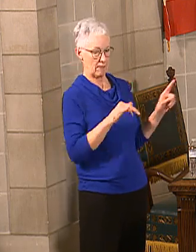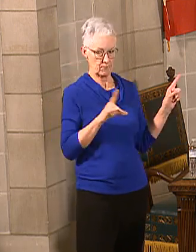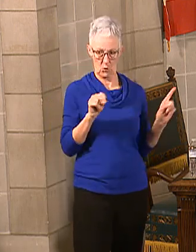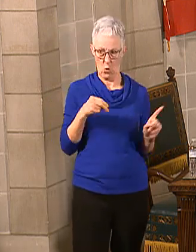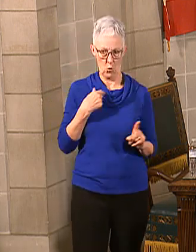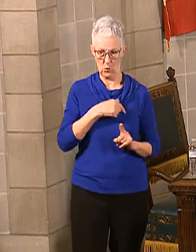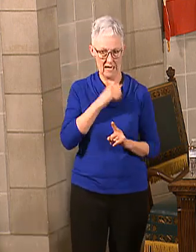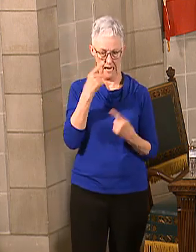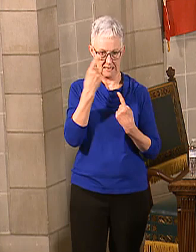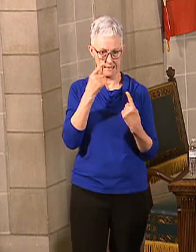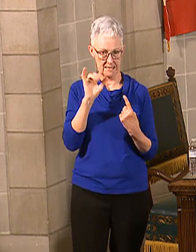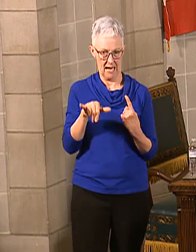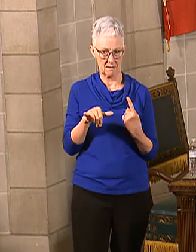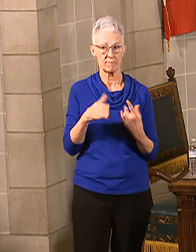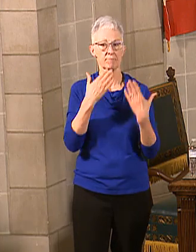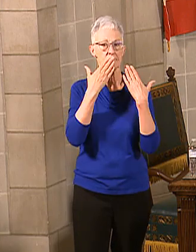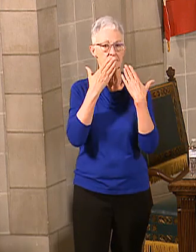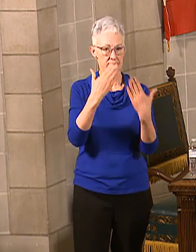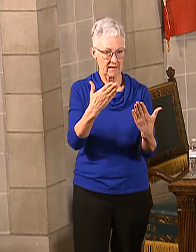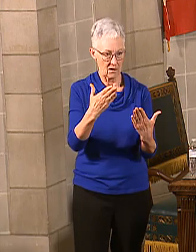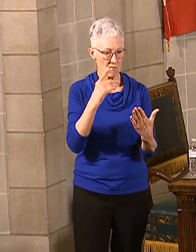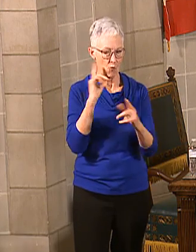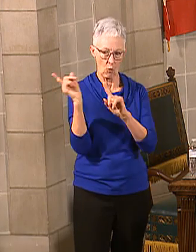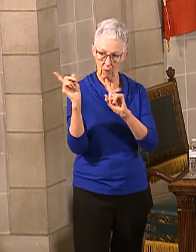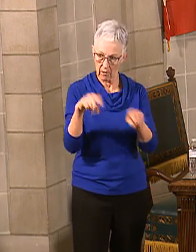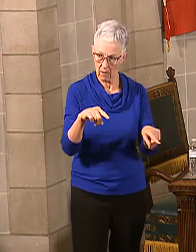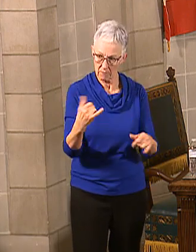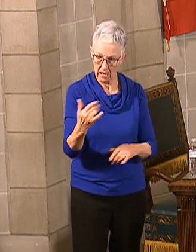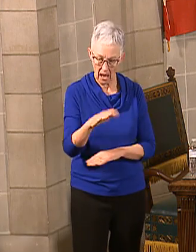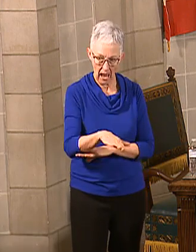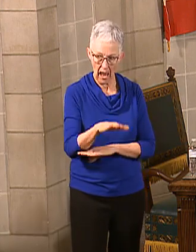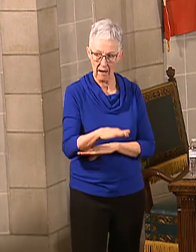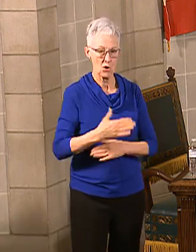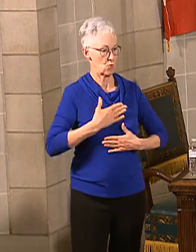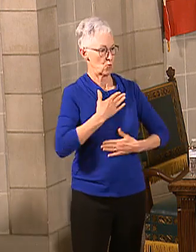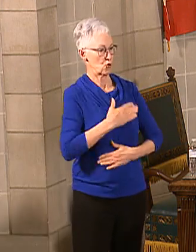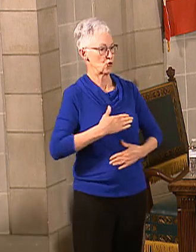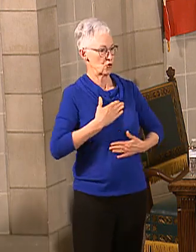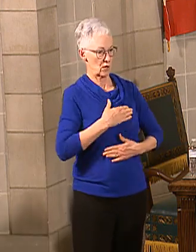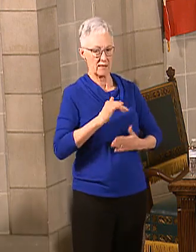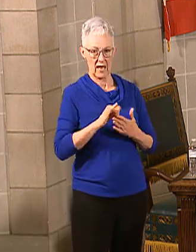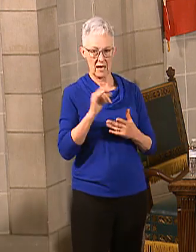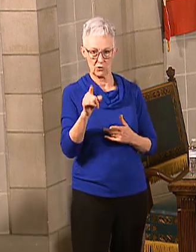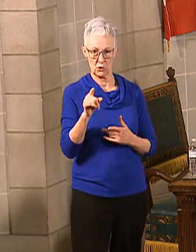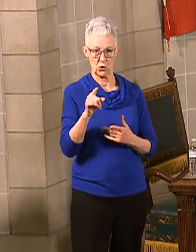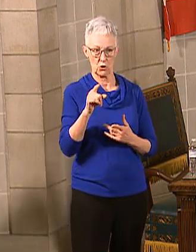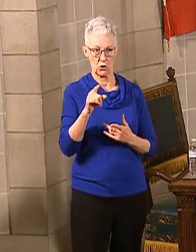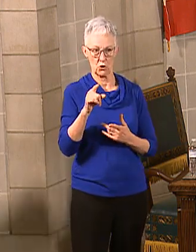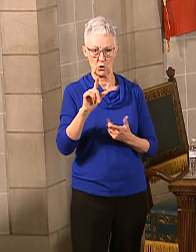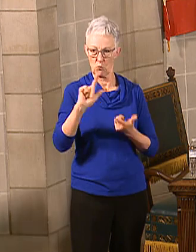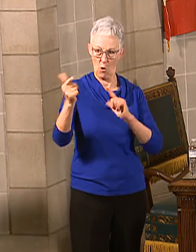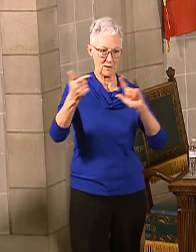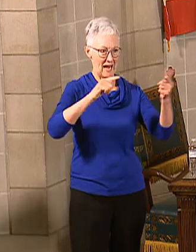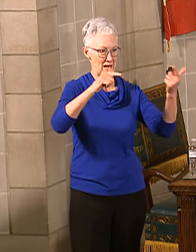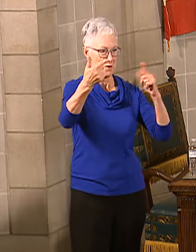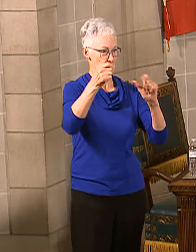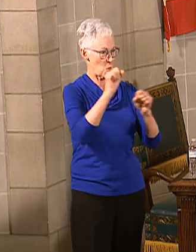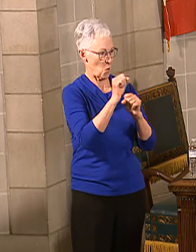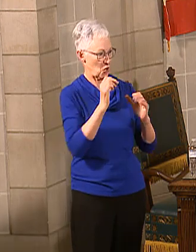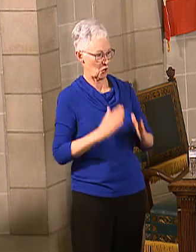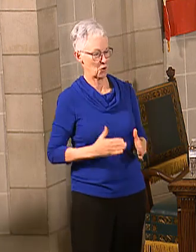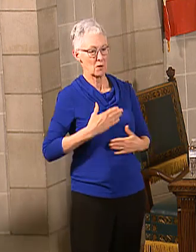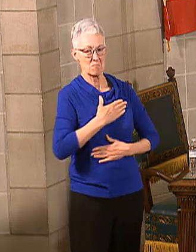folks, thank you very much. Again, I appreciate everybody coming here this afternoon. I appreciate the fact that you're rotating things around here. And folks, again,